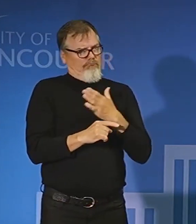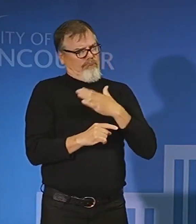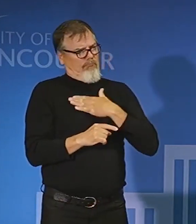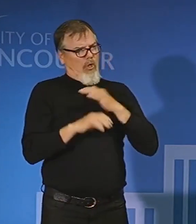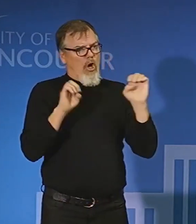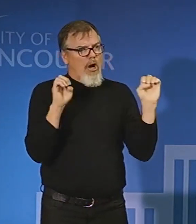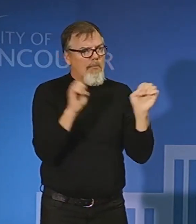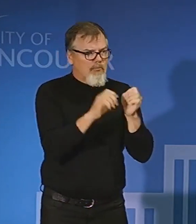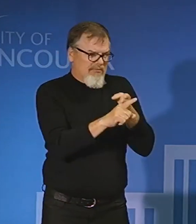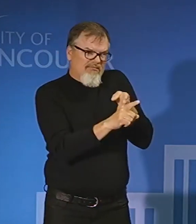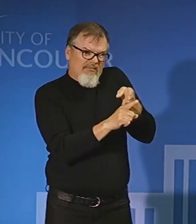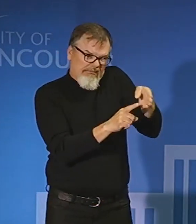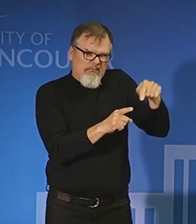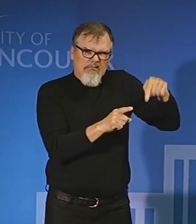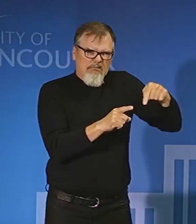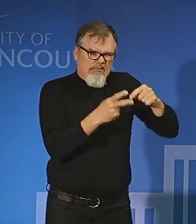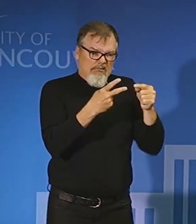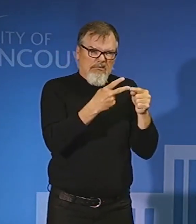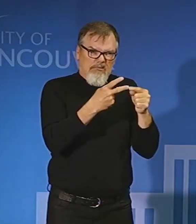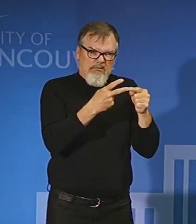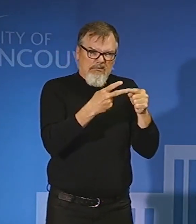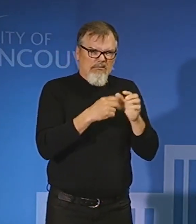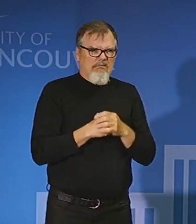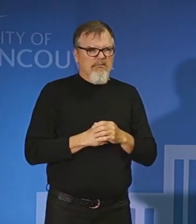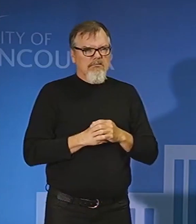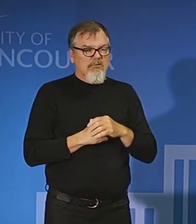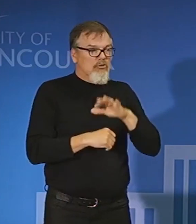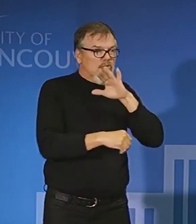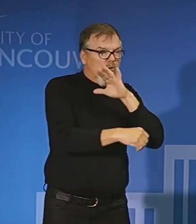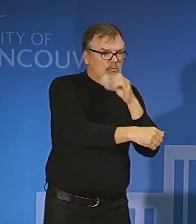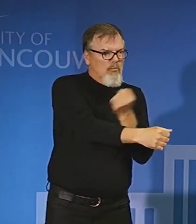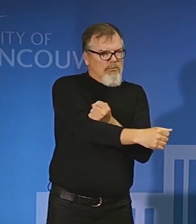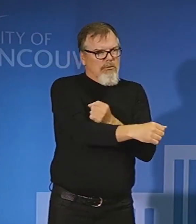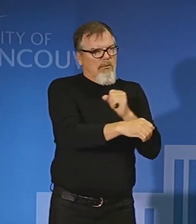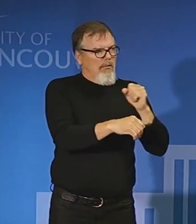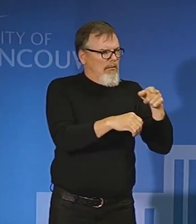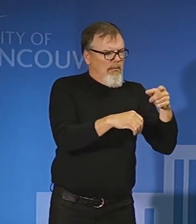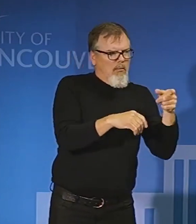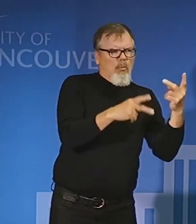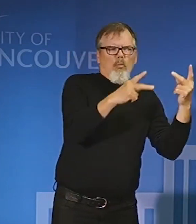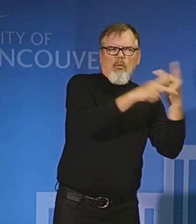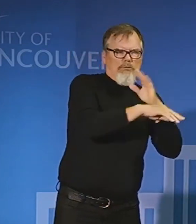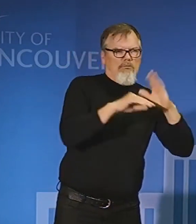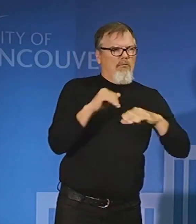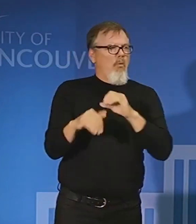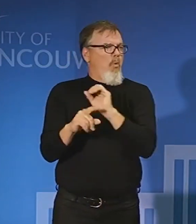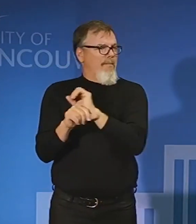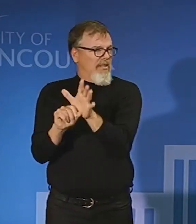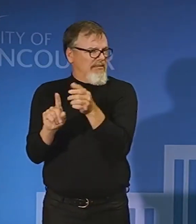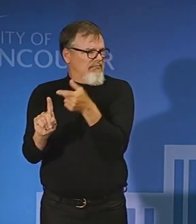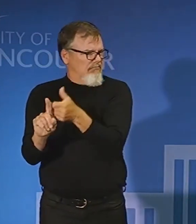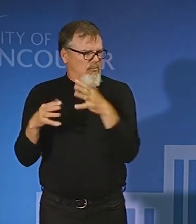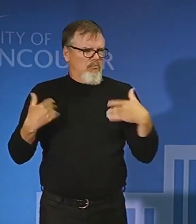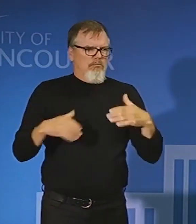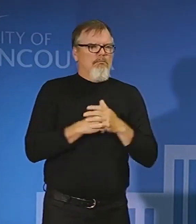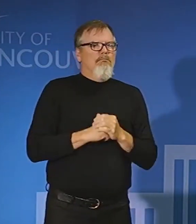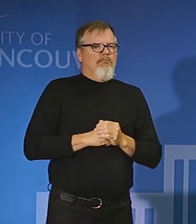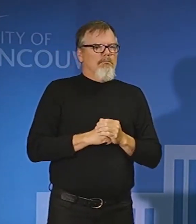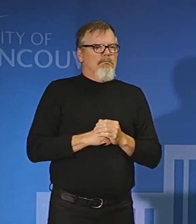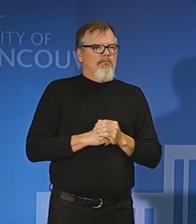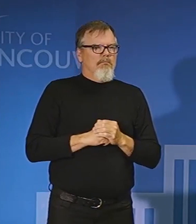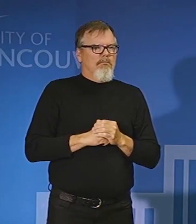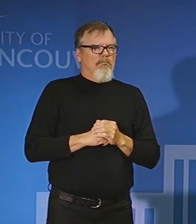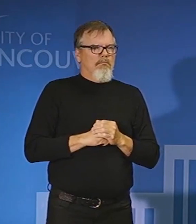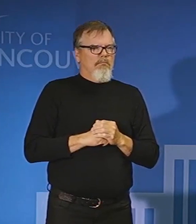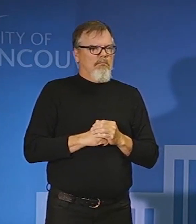the more serious public health emergency in the downtown east side of Vancouver, where we haven't had any COVID-19 outbreaks, and yet people remain at risk